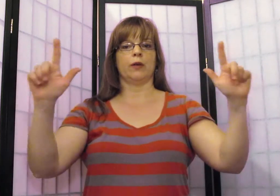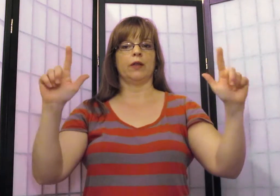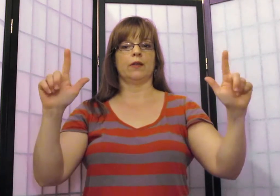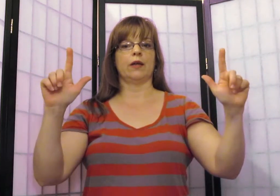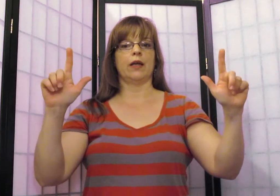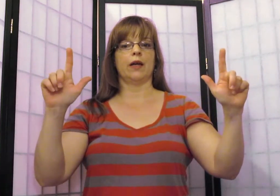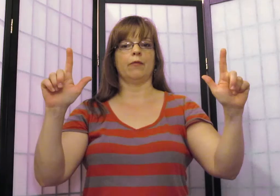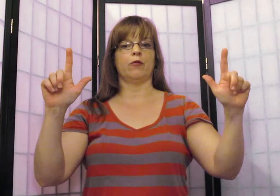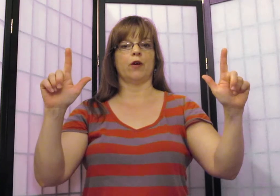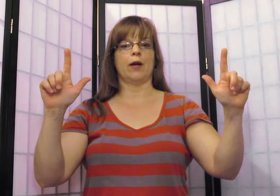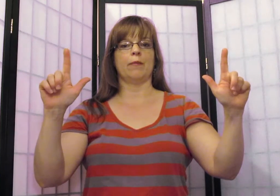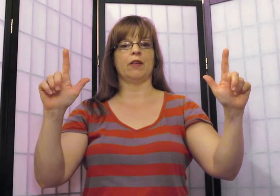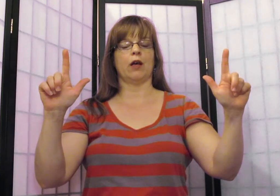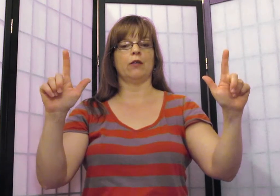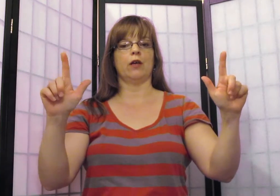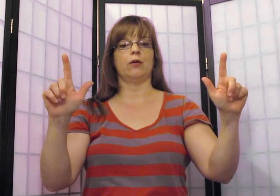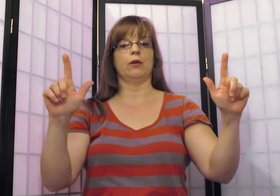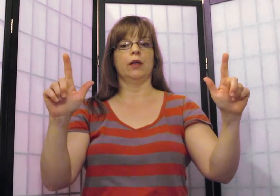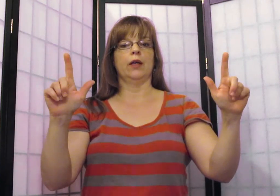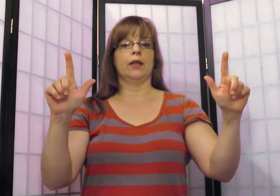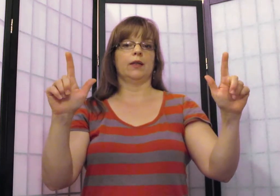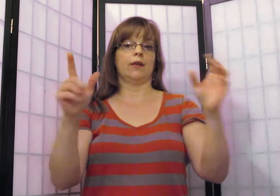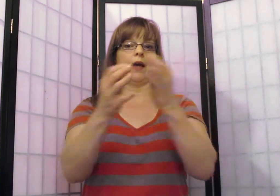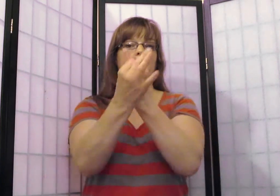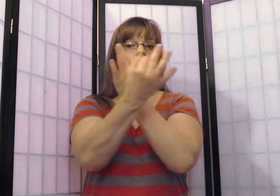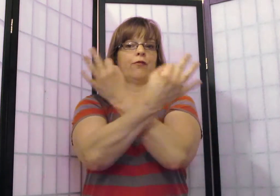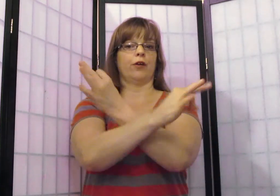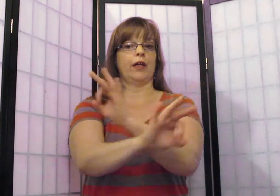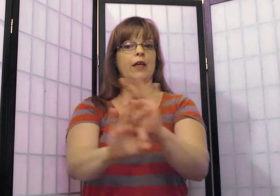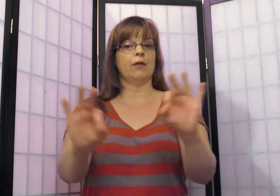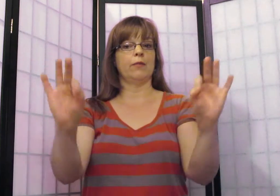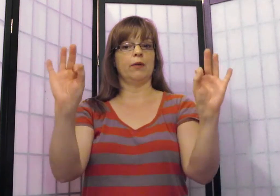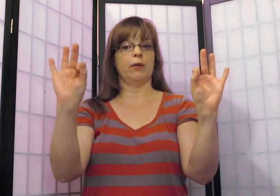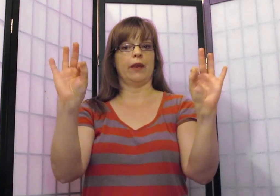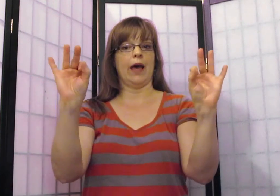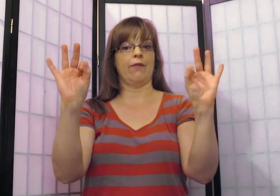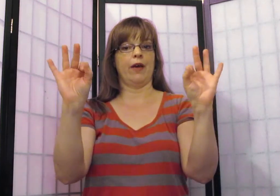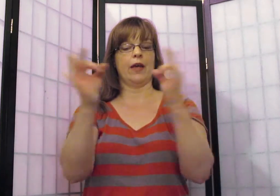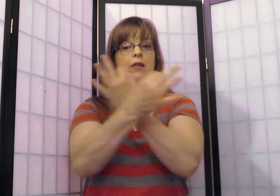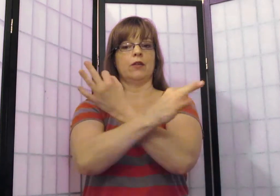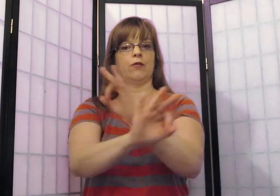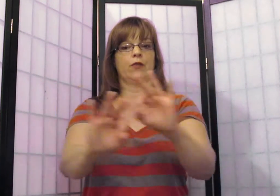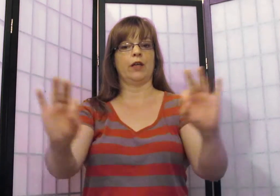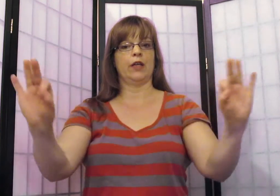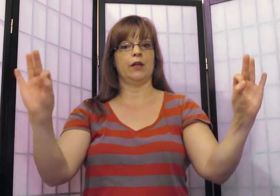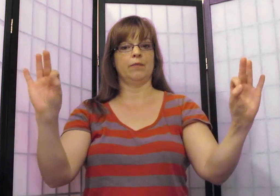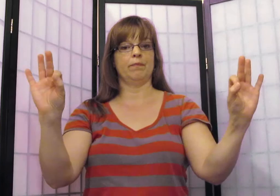this sign comes from. It's also the sign for freedom with F hands. Freedom.